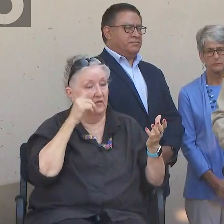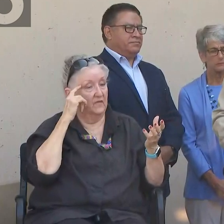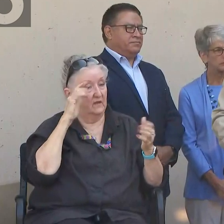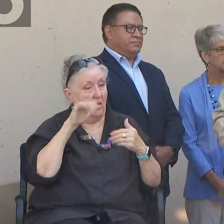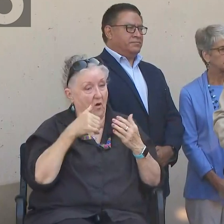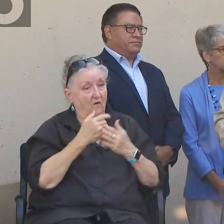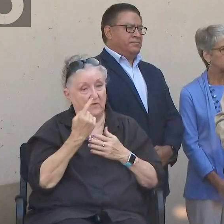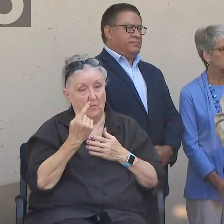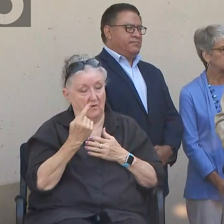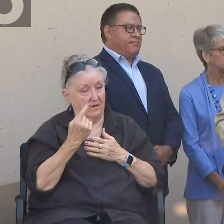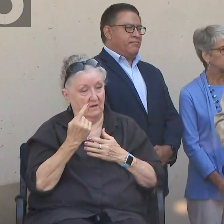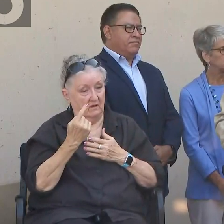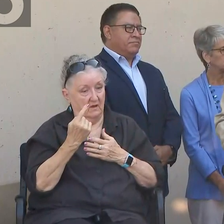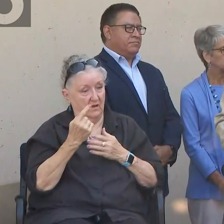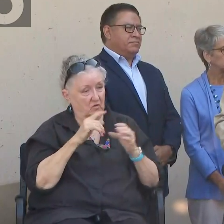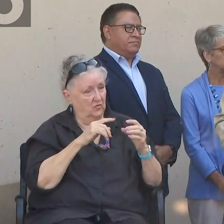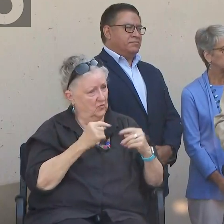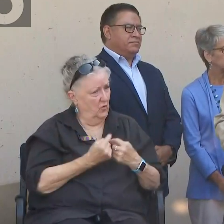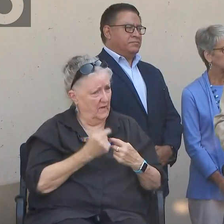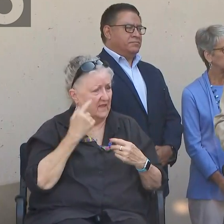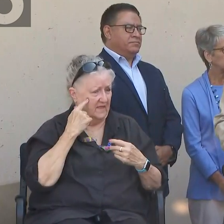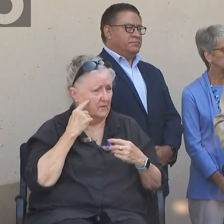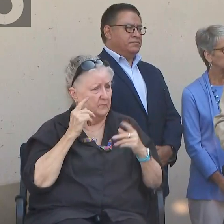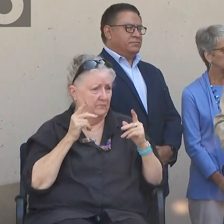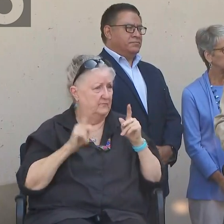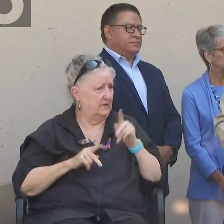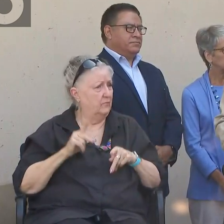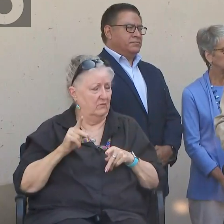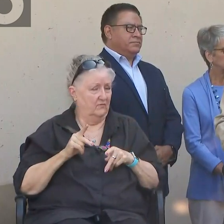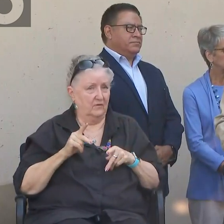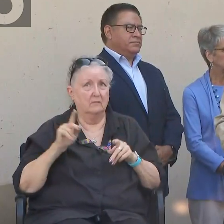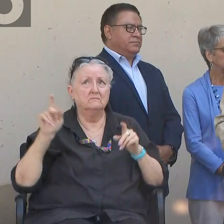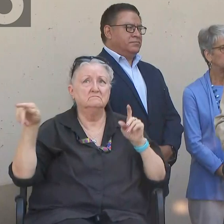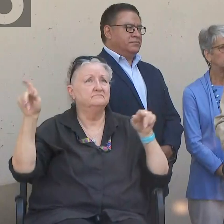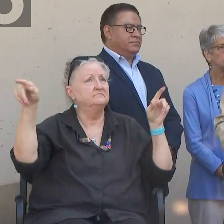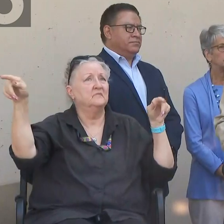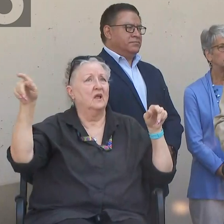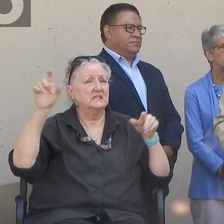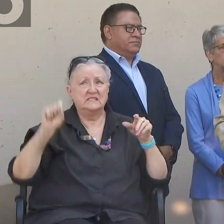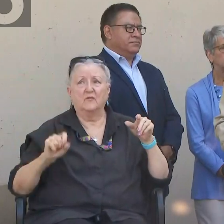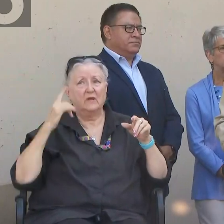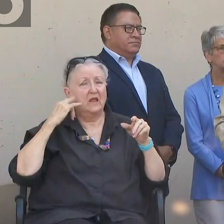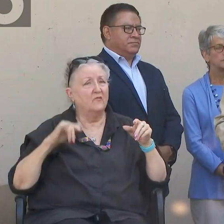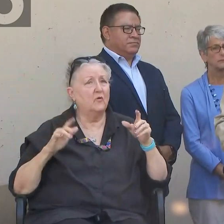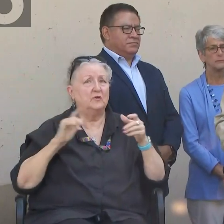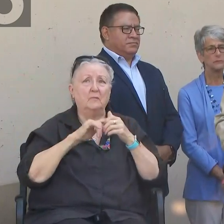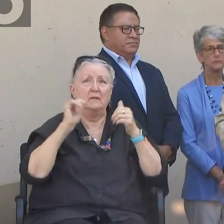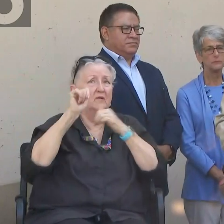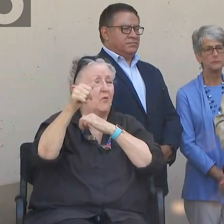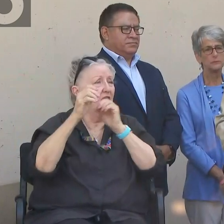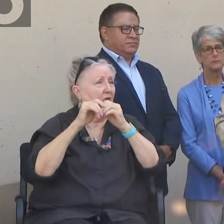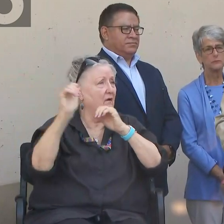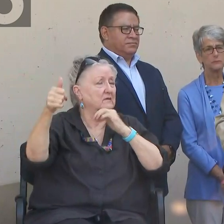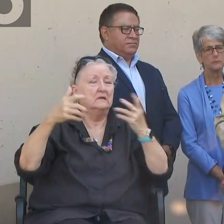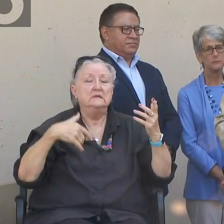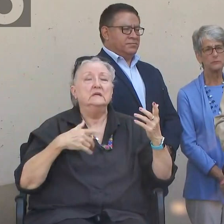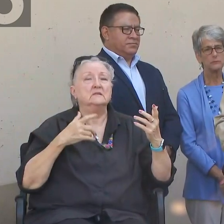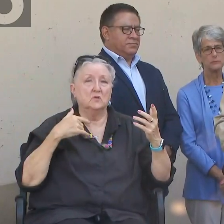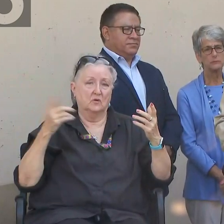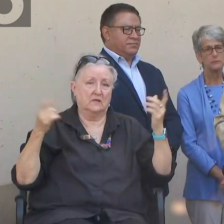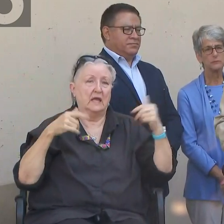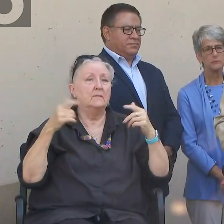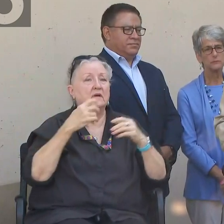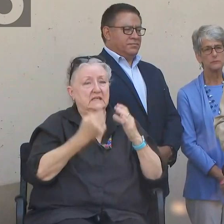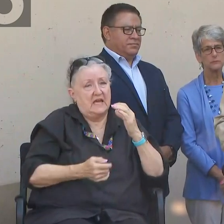were all from one group. I think there were people from all around Southern California and perhaps further. Who are